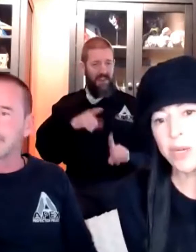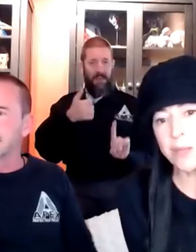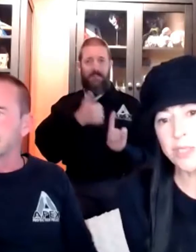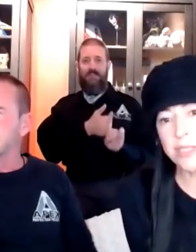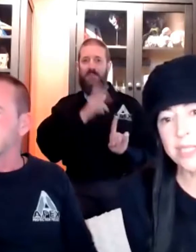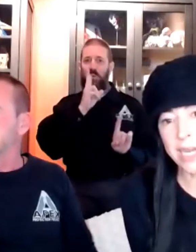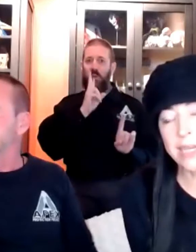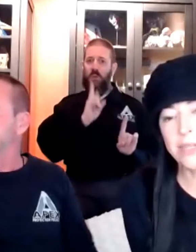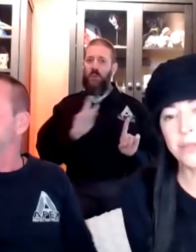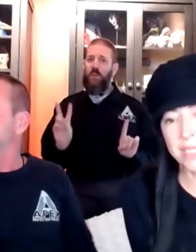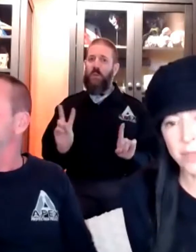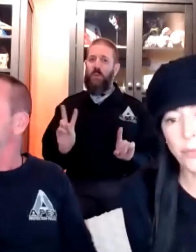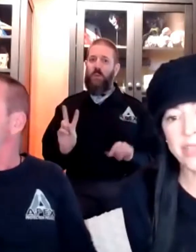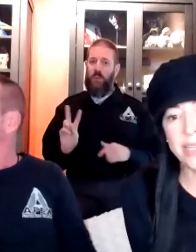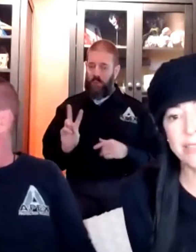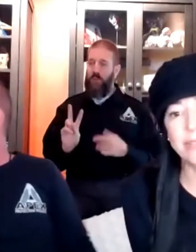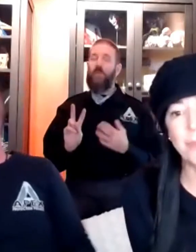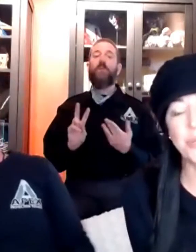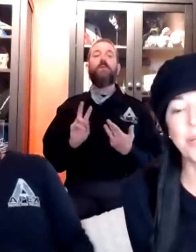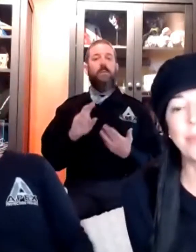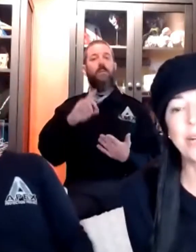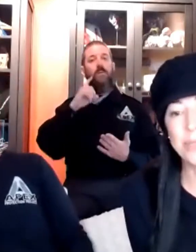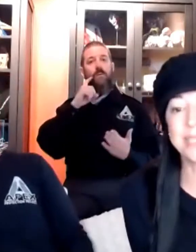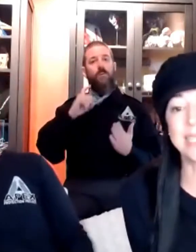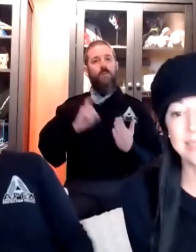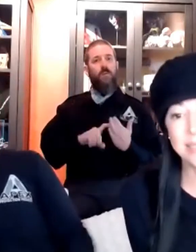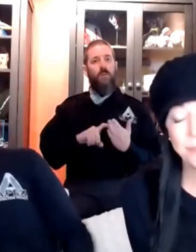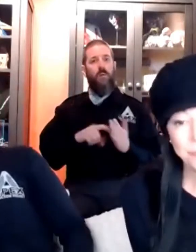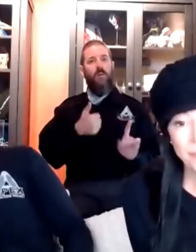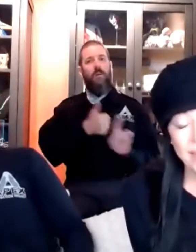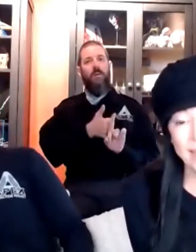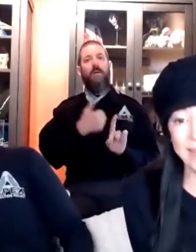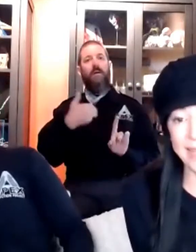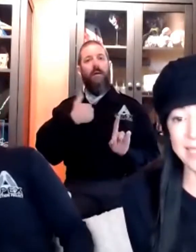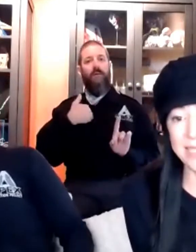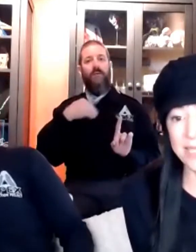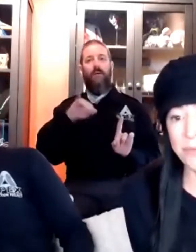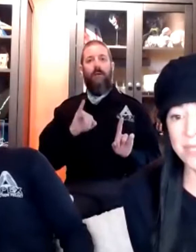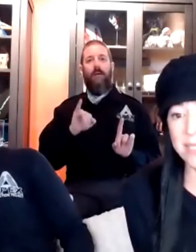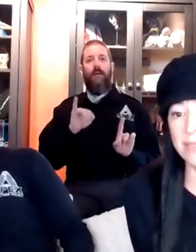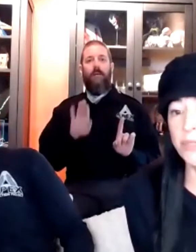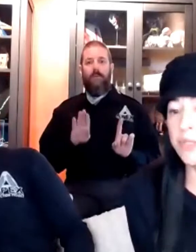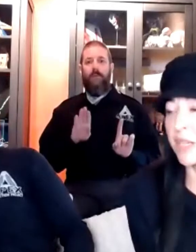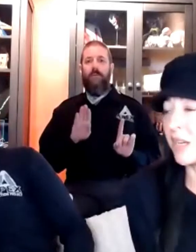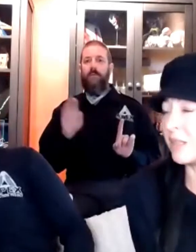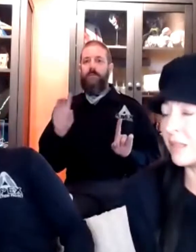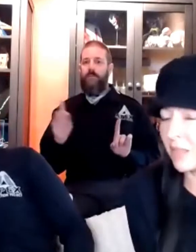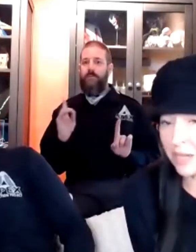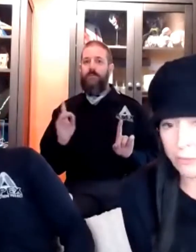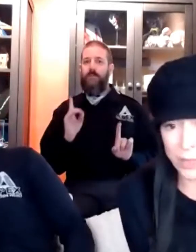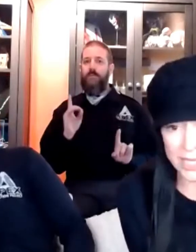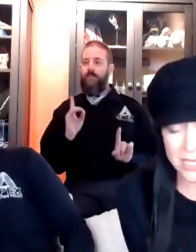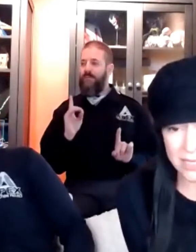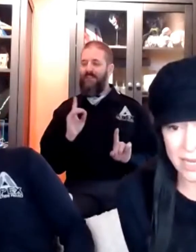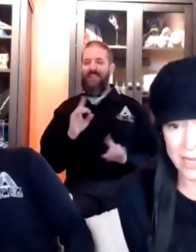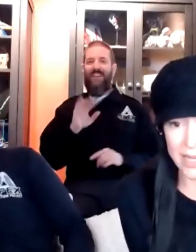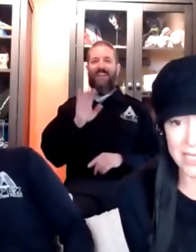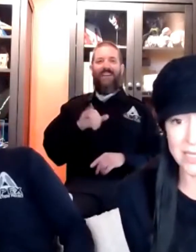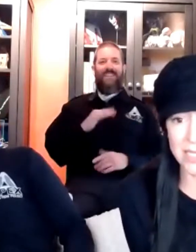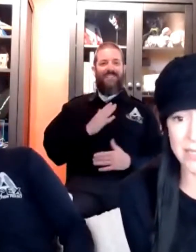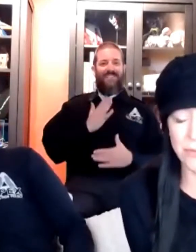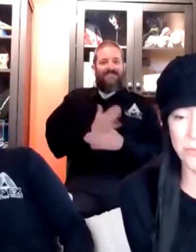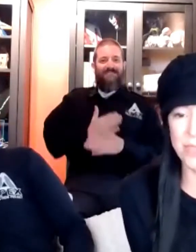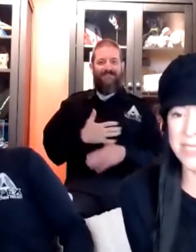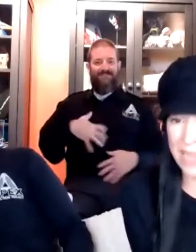we were able to diagnose him with inflammatory bowel disease. And he was losing a lot of weight,